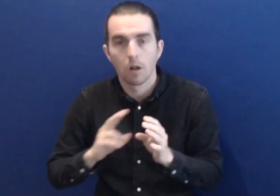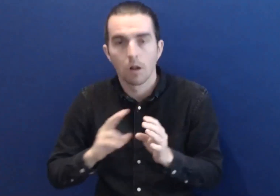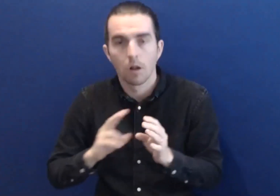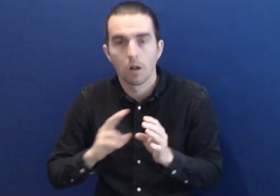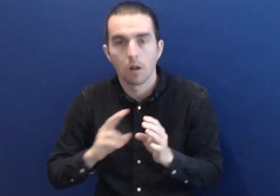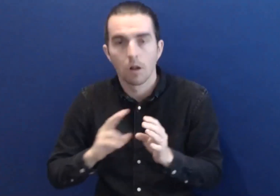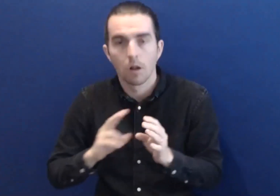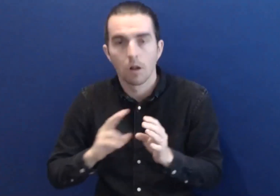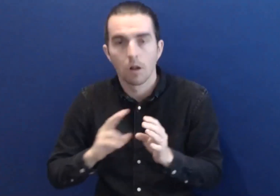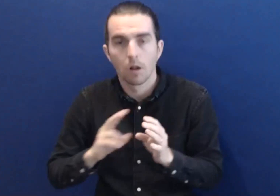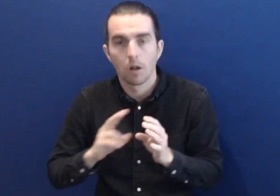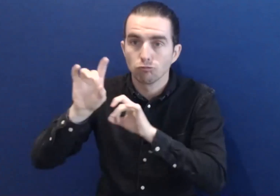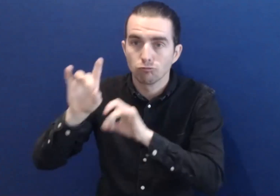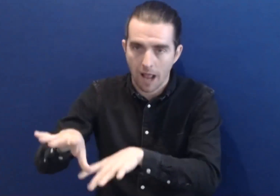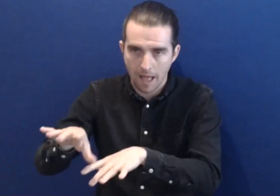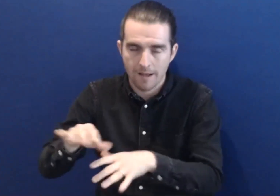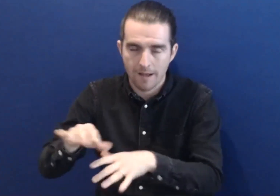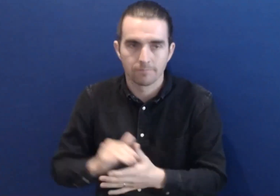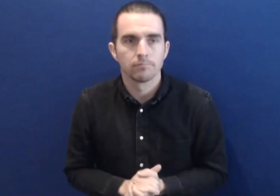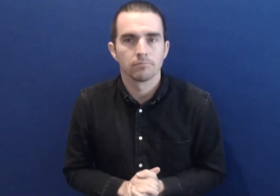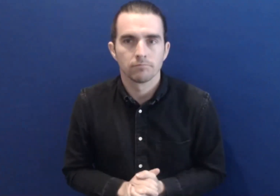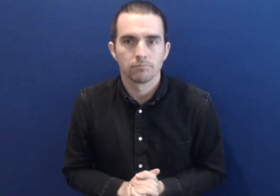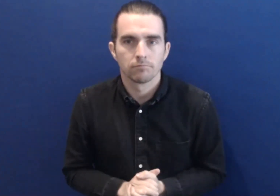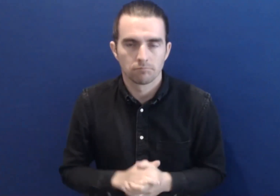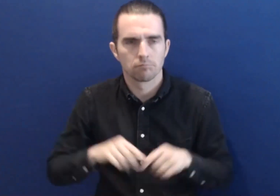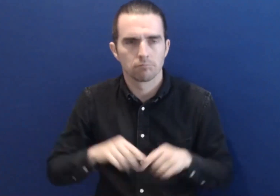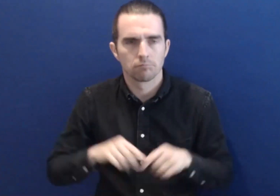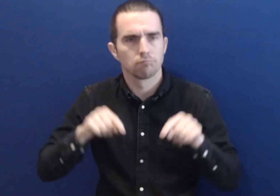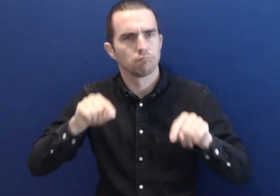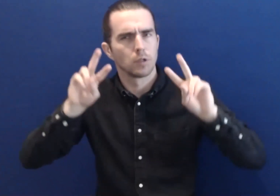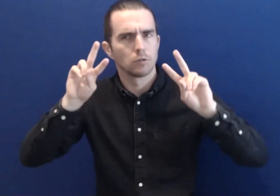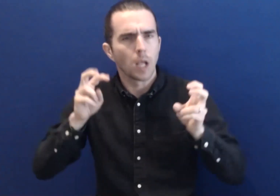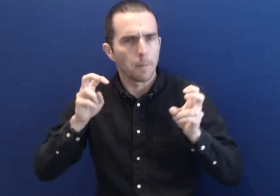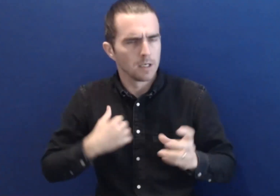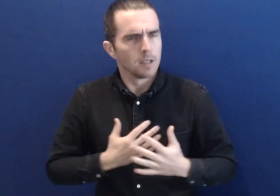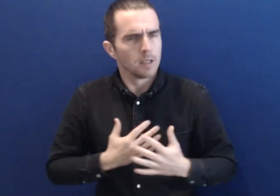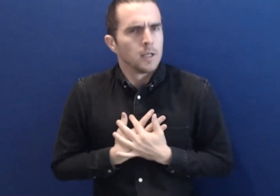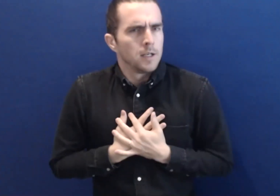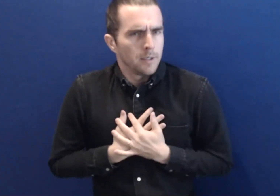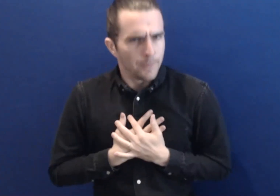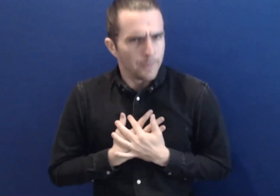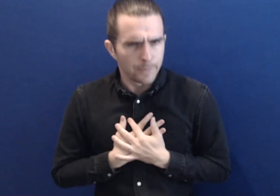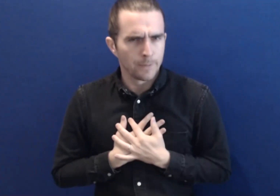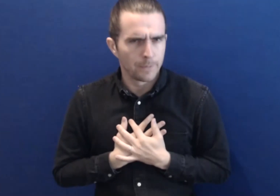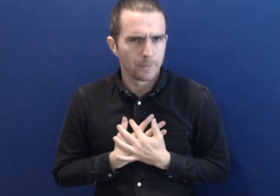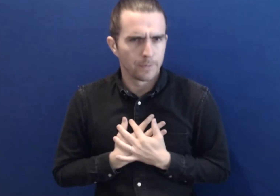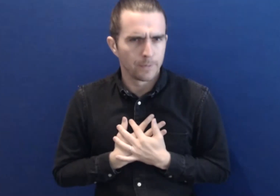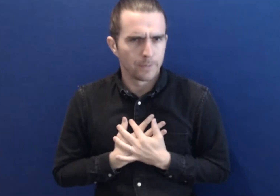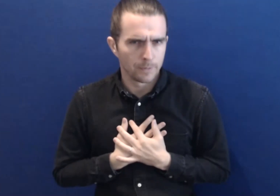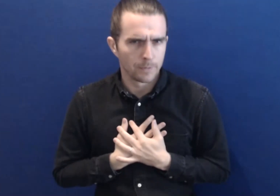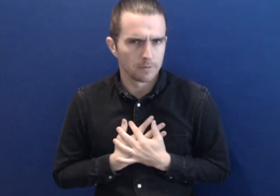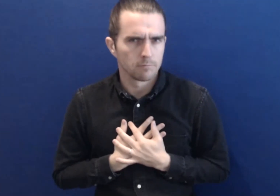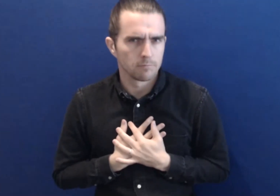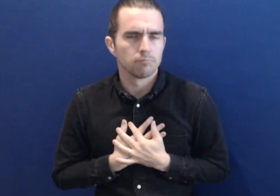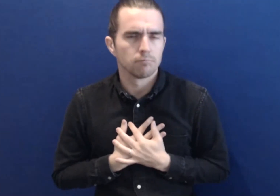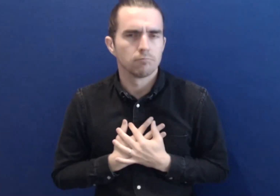work, to our hearts. I was going to say as well, in terms of disability inclusion. For our work to succeed,